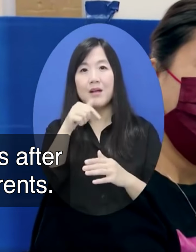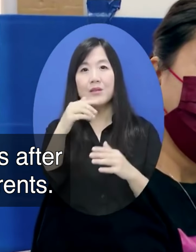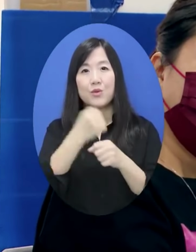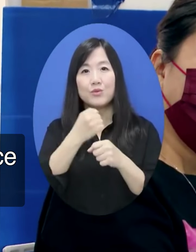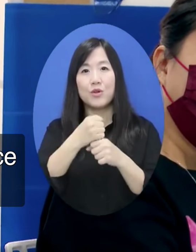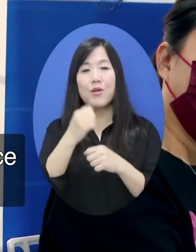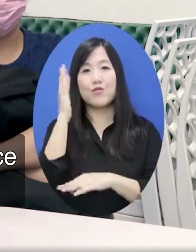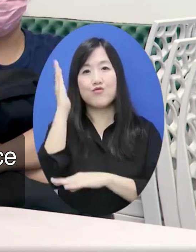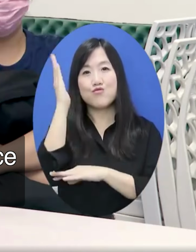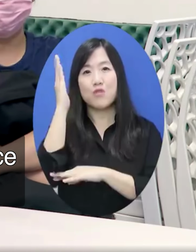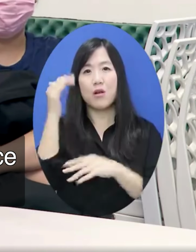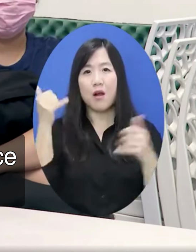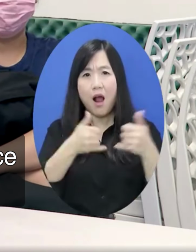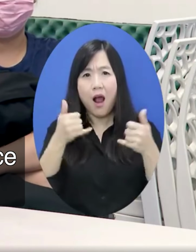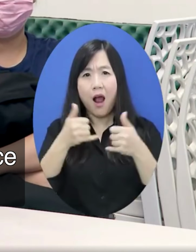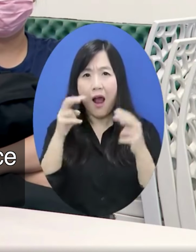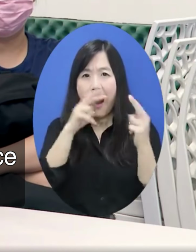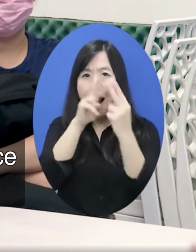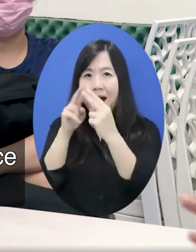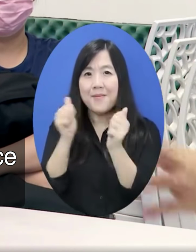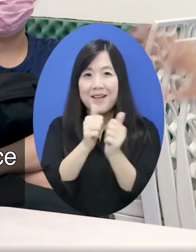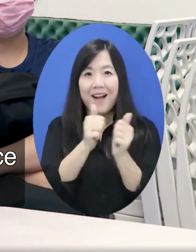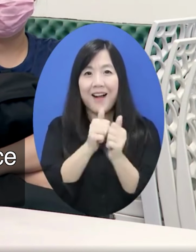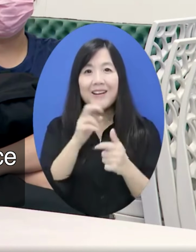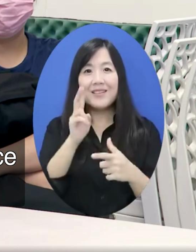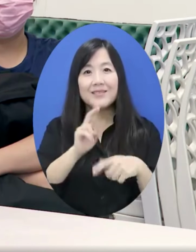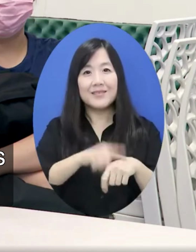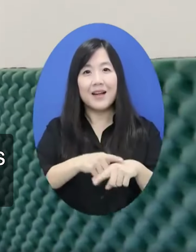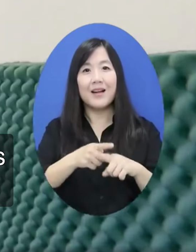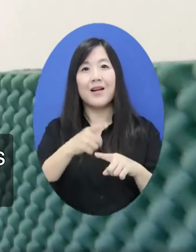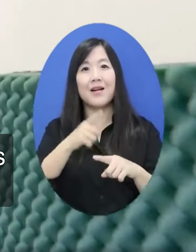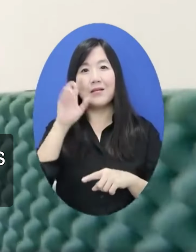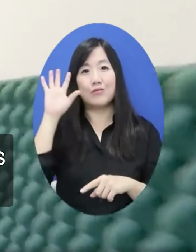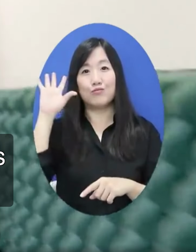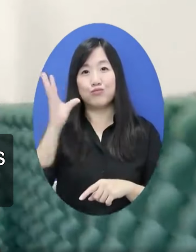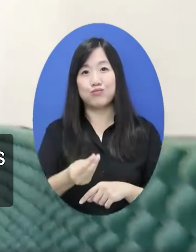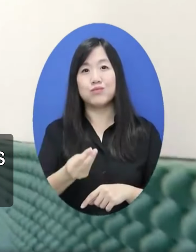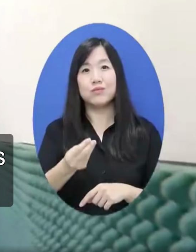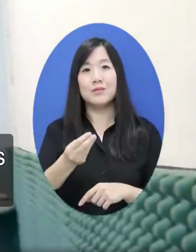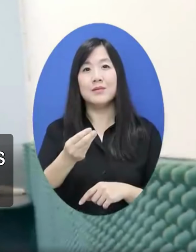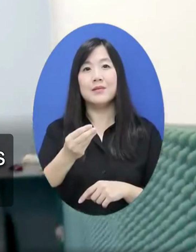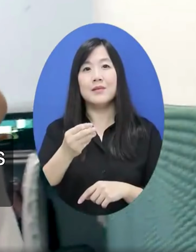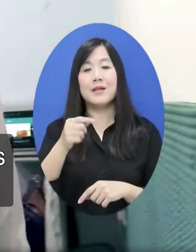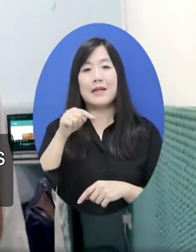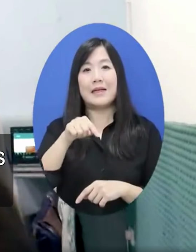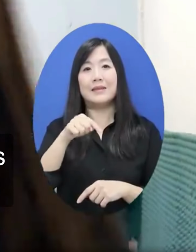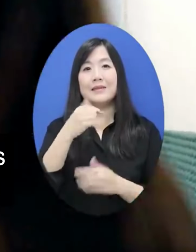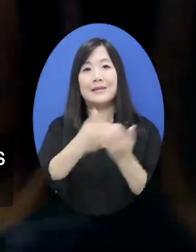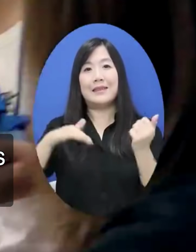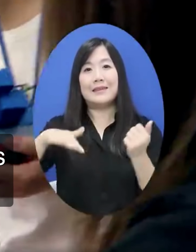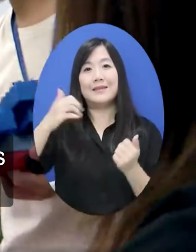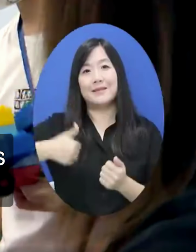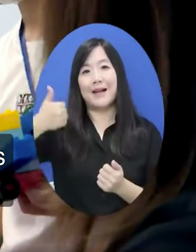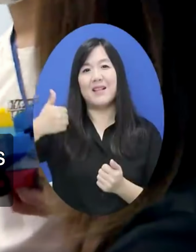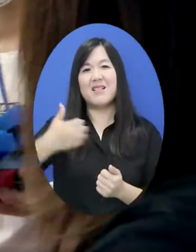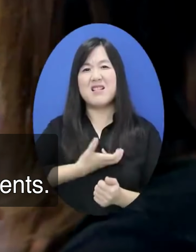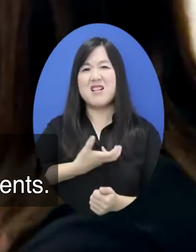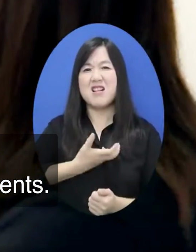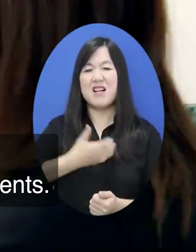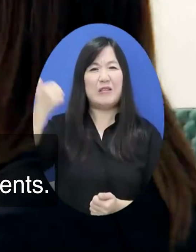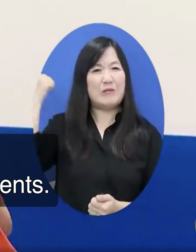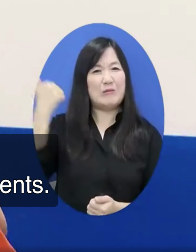parents. Originally from Fujian province in mainland China, Xiaofeng's son Jackson was one of the anchor